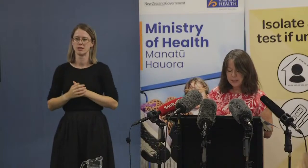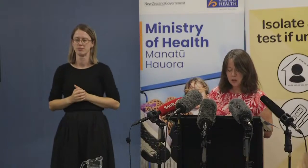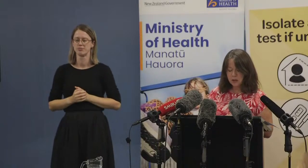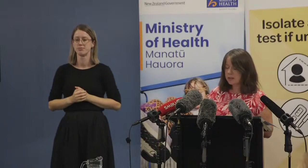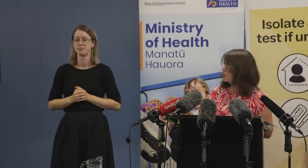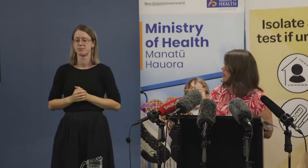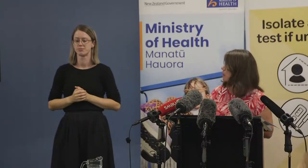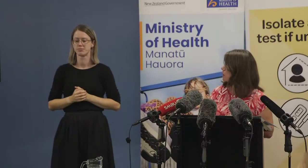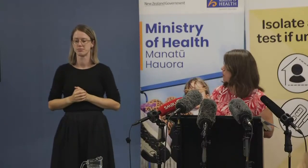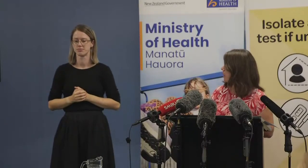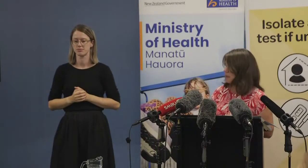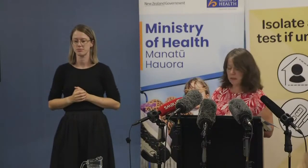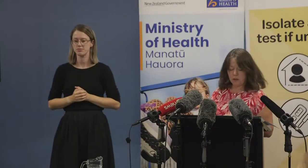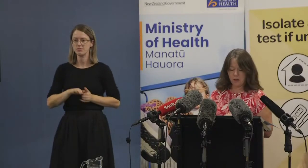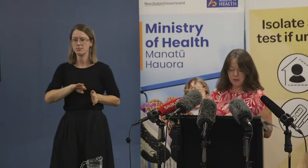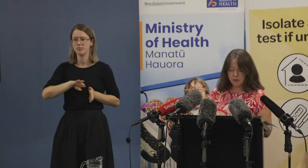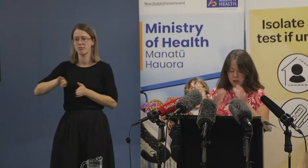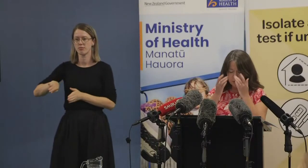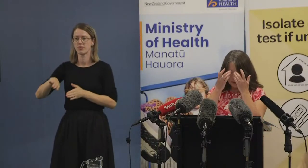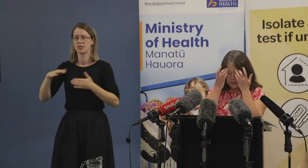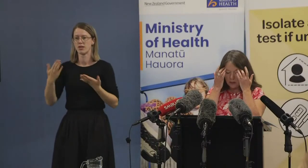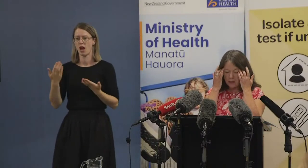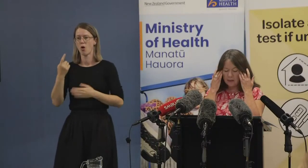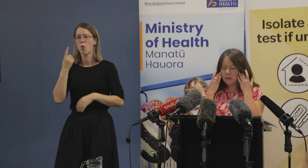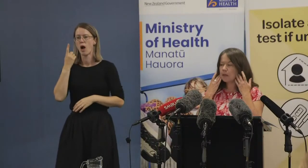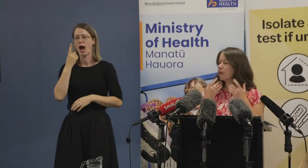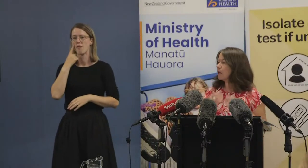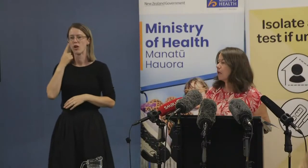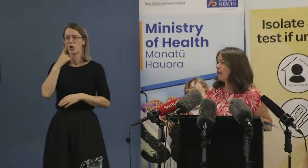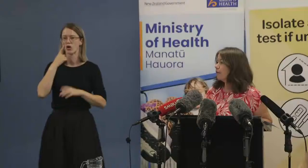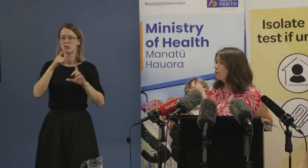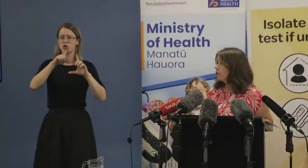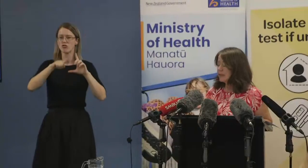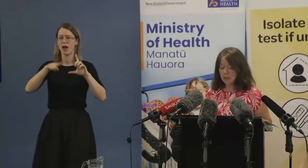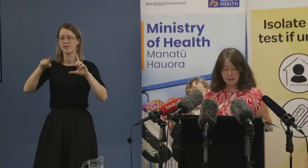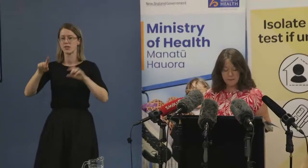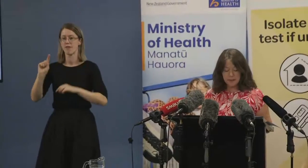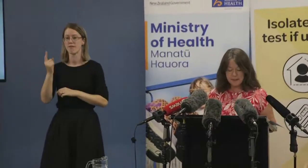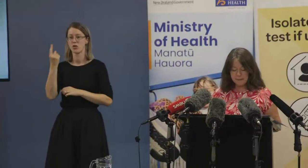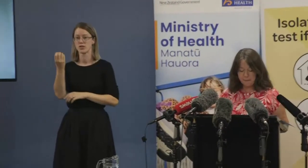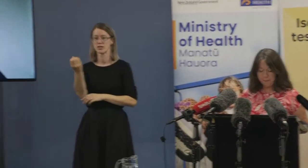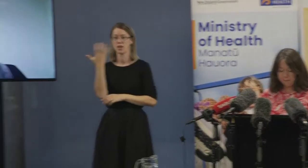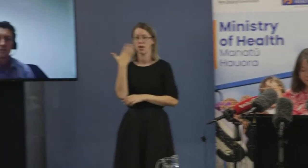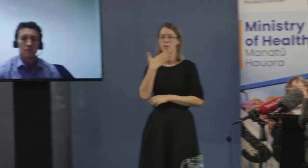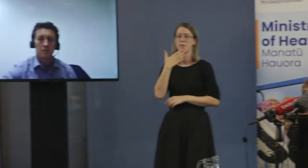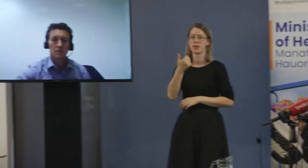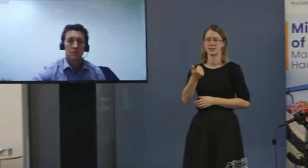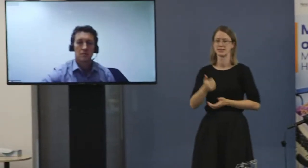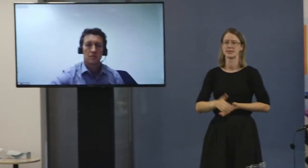If we just turn to the screen now to show some slides. Can I have the first slide up, please?